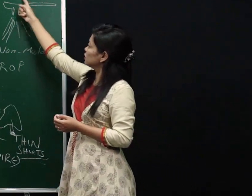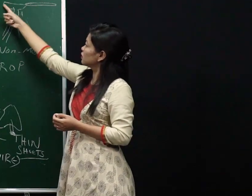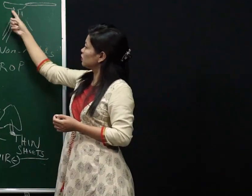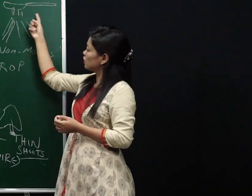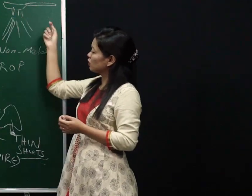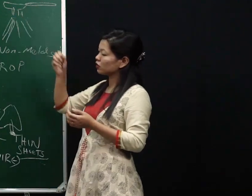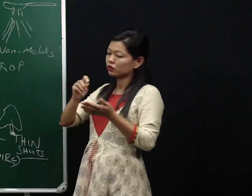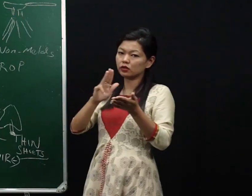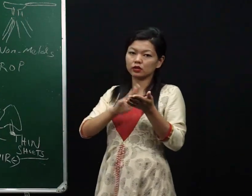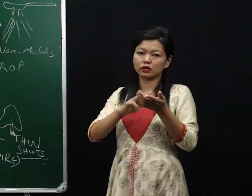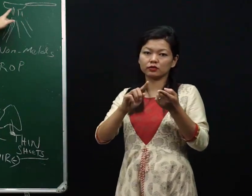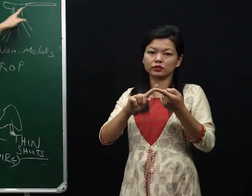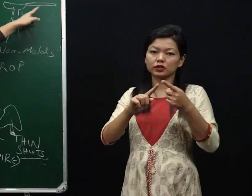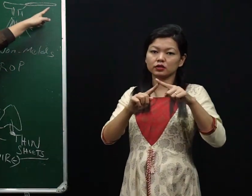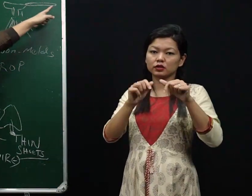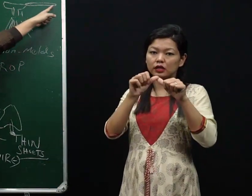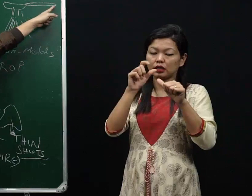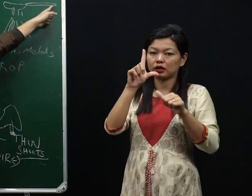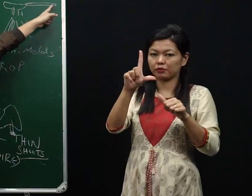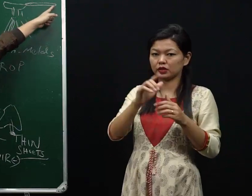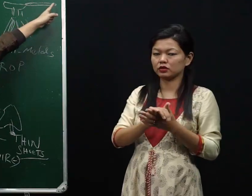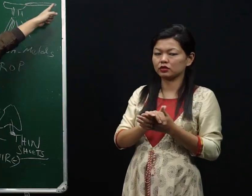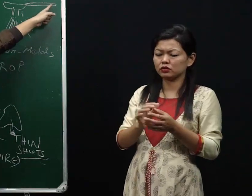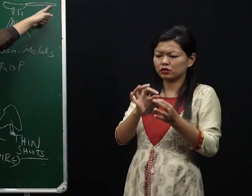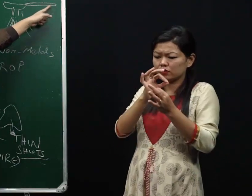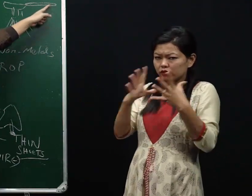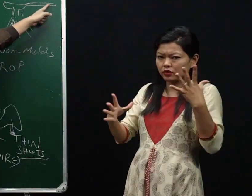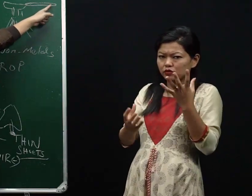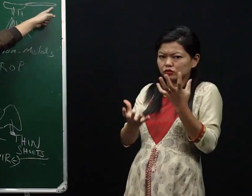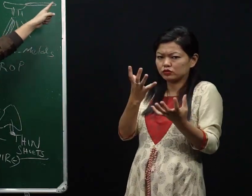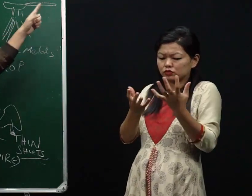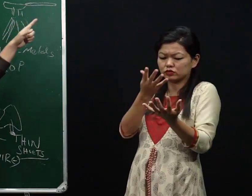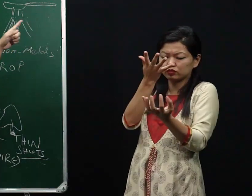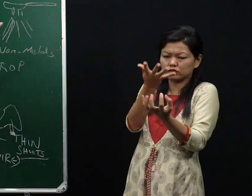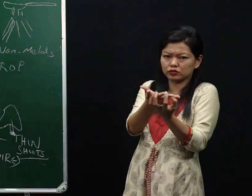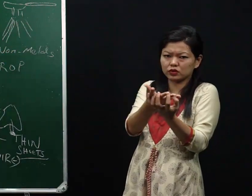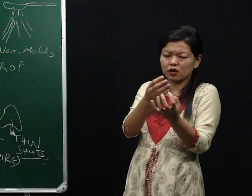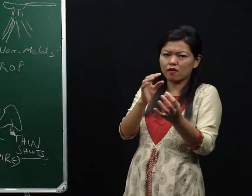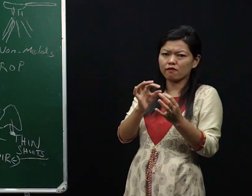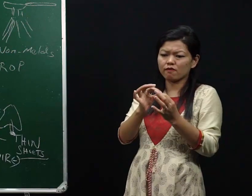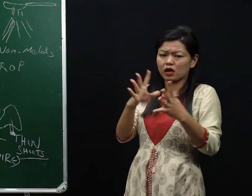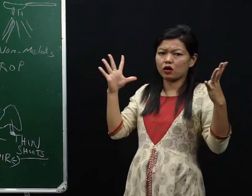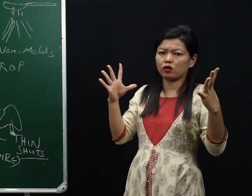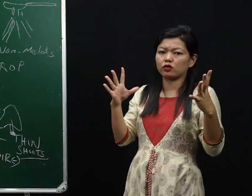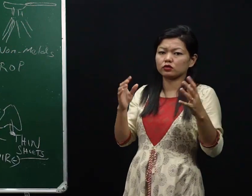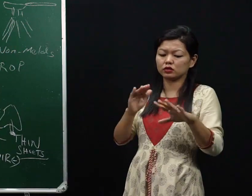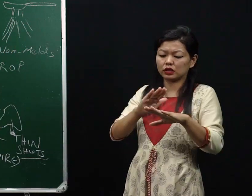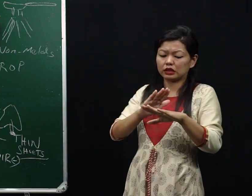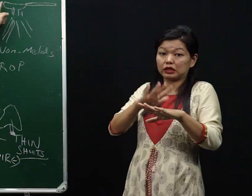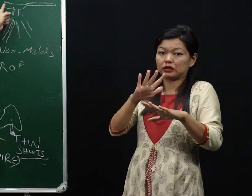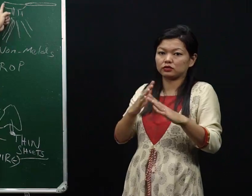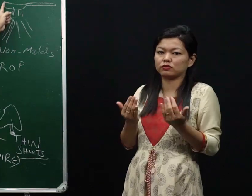happen? You will not be able to touch even this, the outer surface here, because it'll be, because